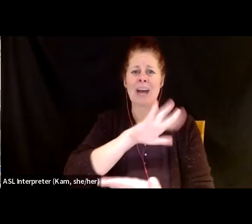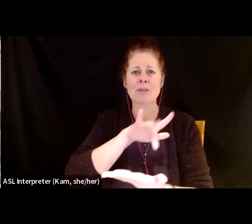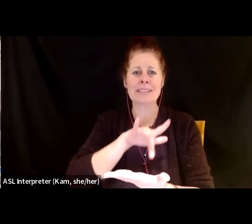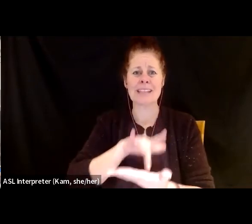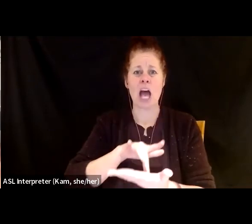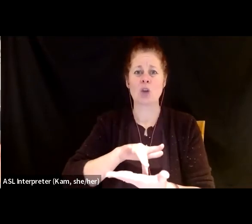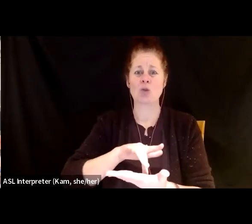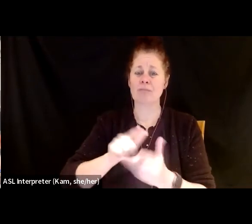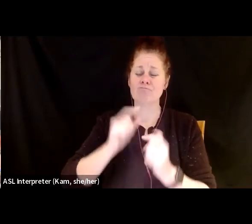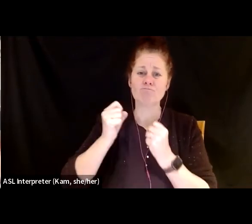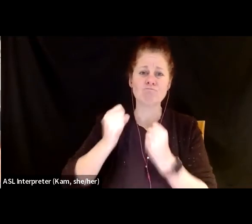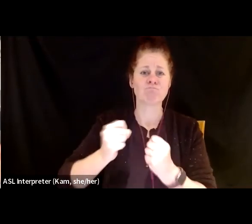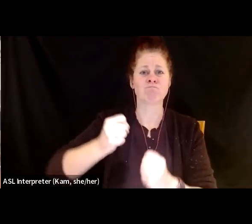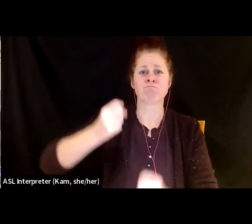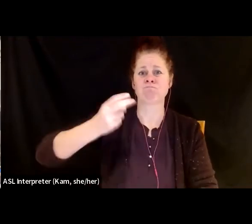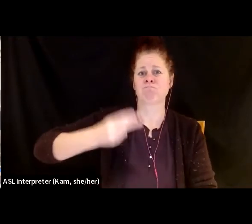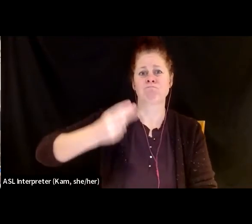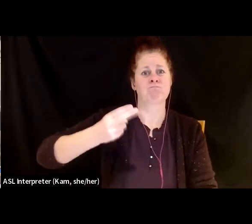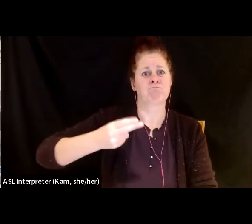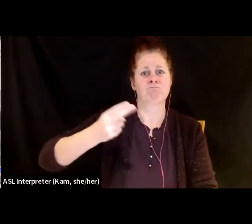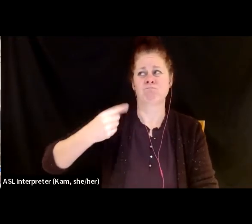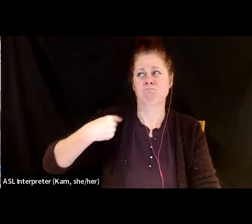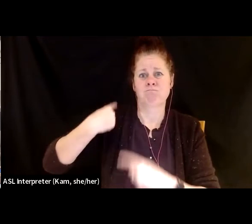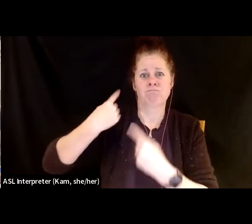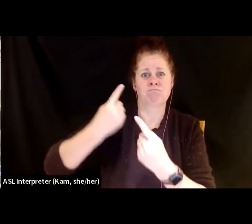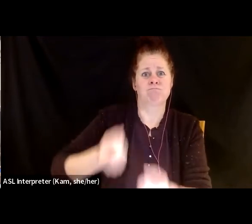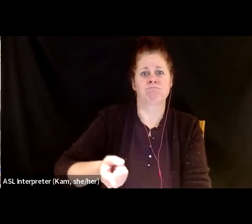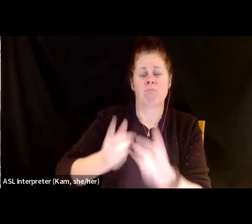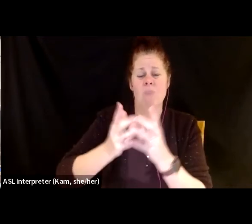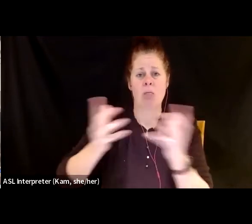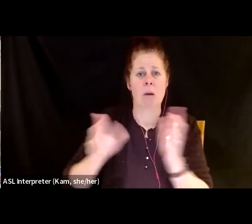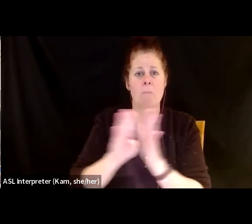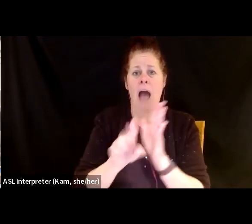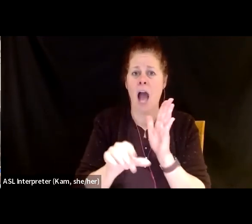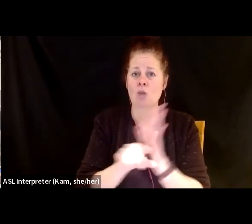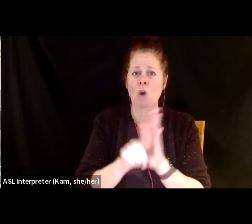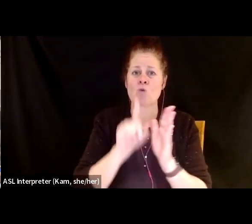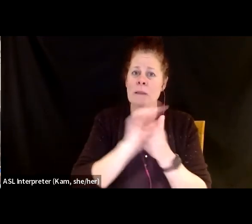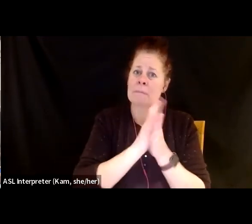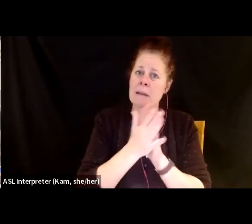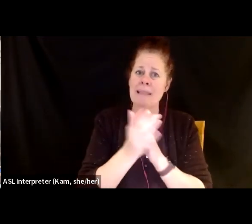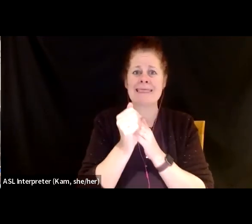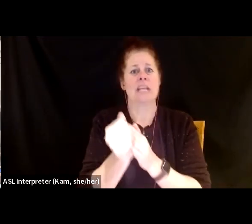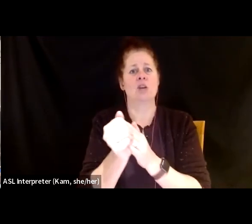this historical background for being at the forefront of this work